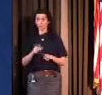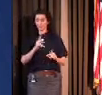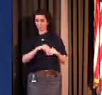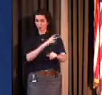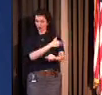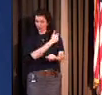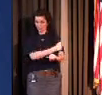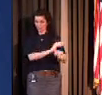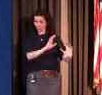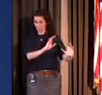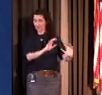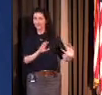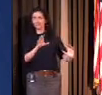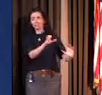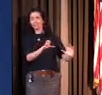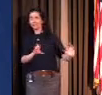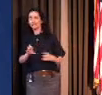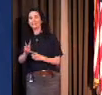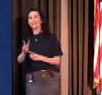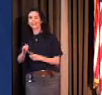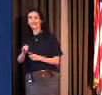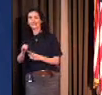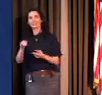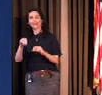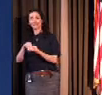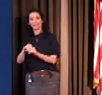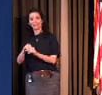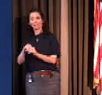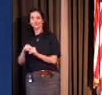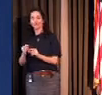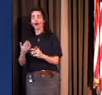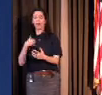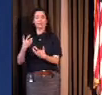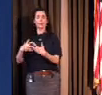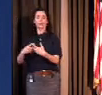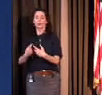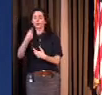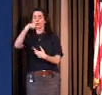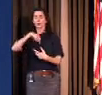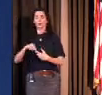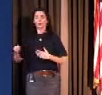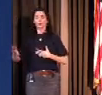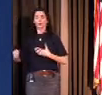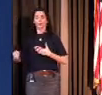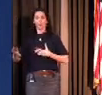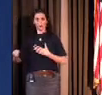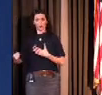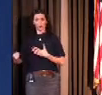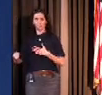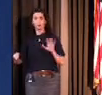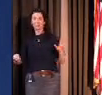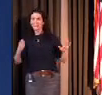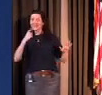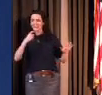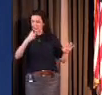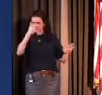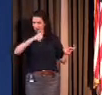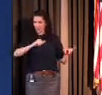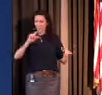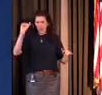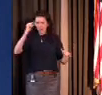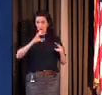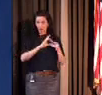ventilators. This speaks to the small silver lining that the governor mentioned. That's a lower percentage than we have seen in previous